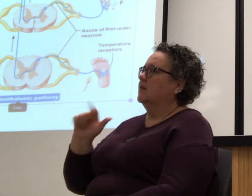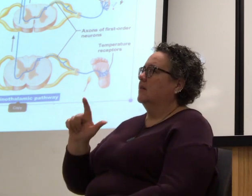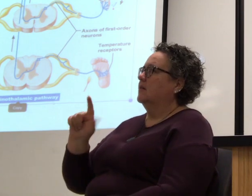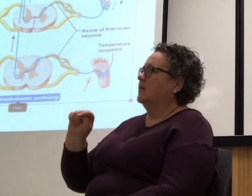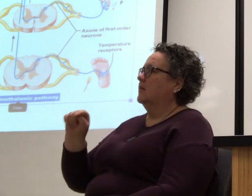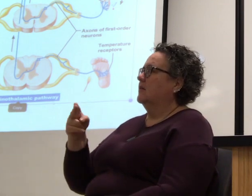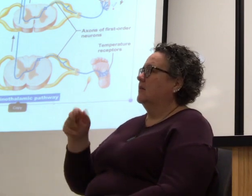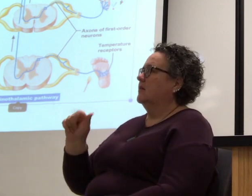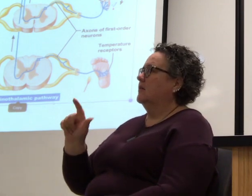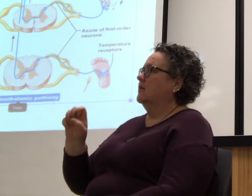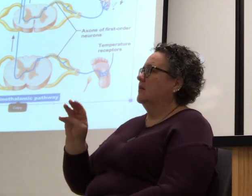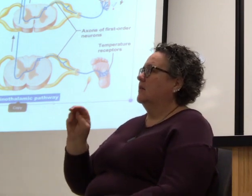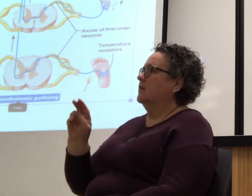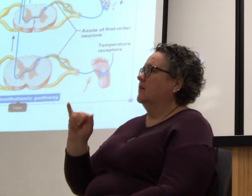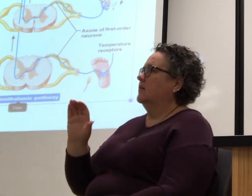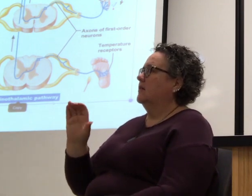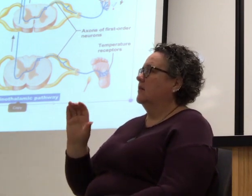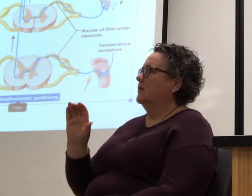pathway.